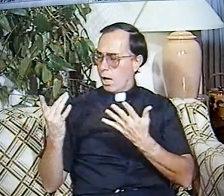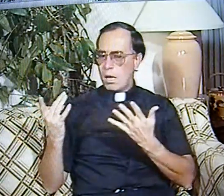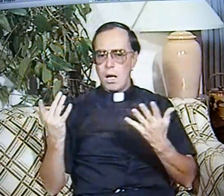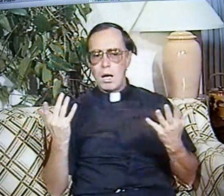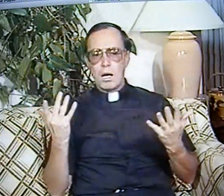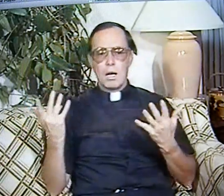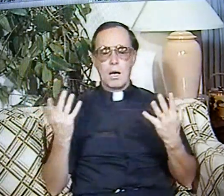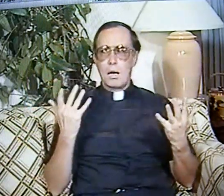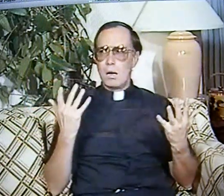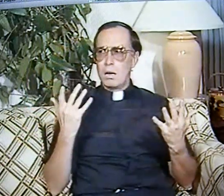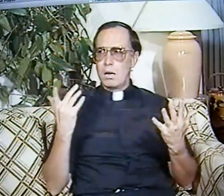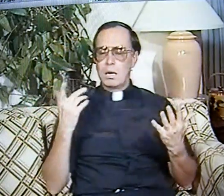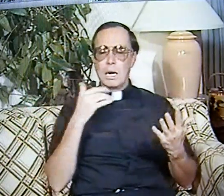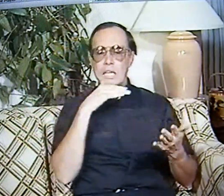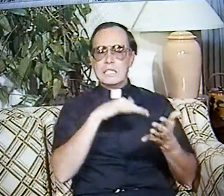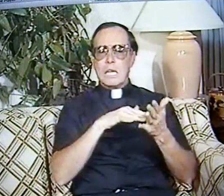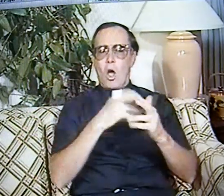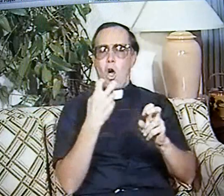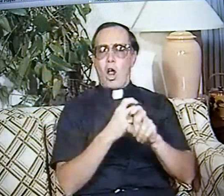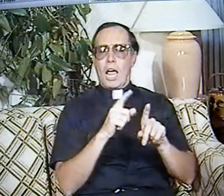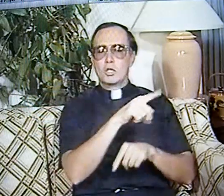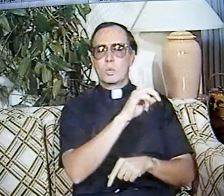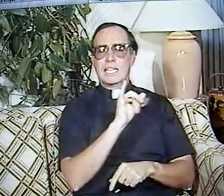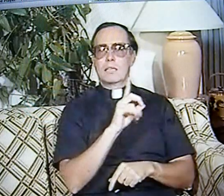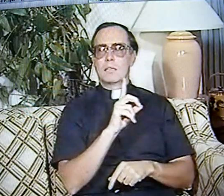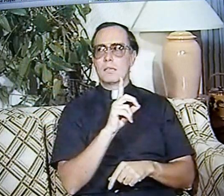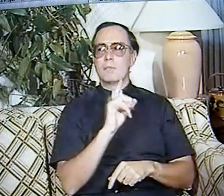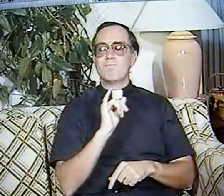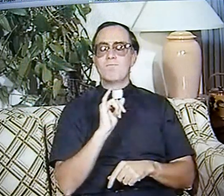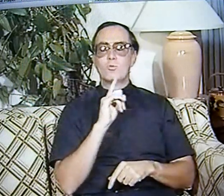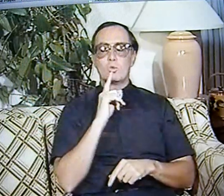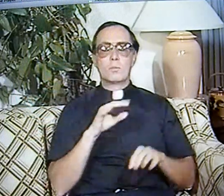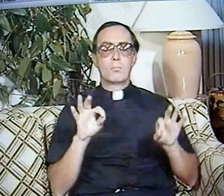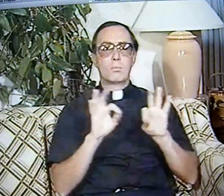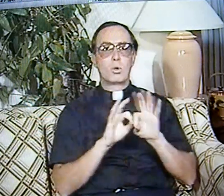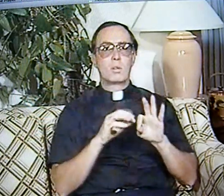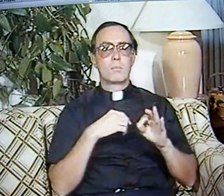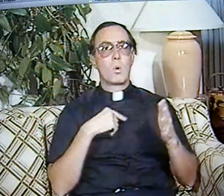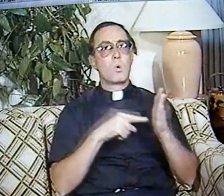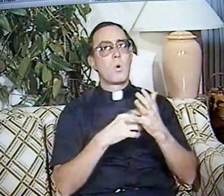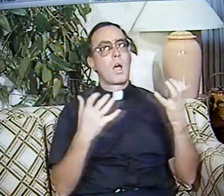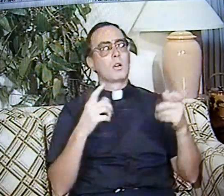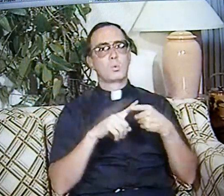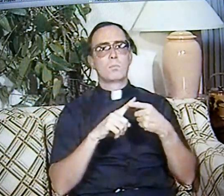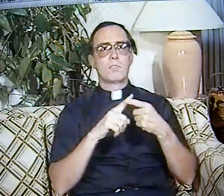people. However, some people that were hearing failed, so that meant a lot to me